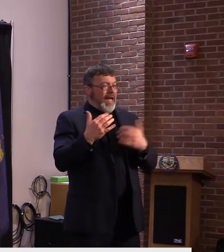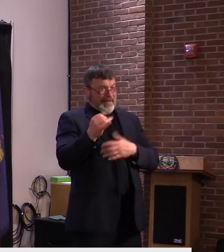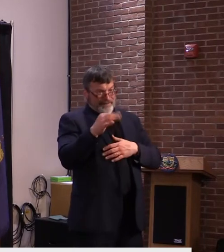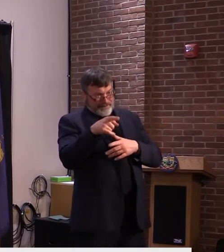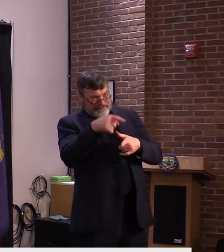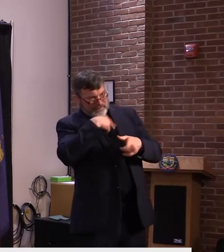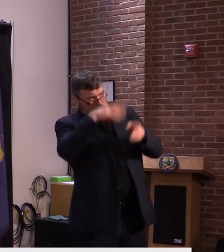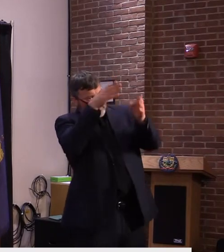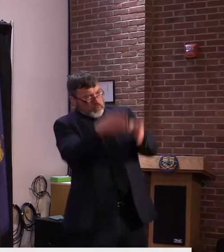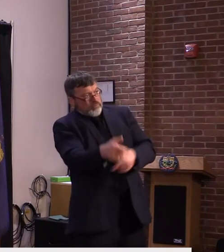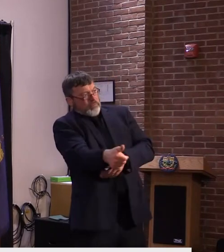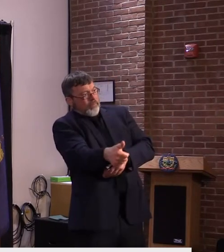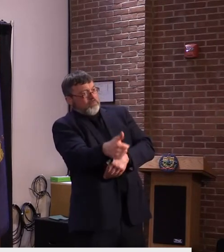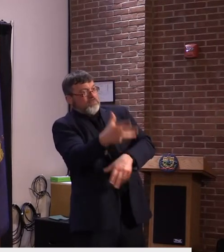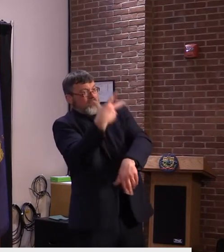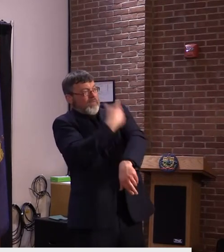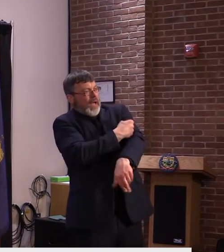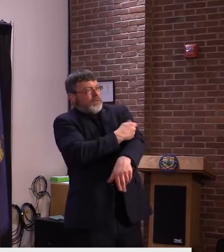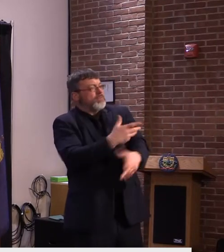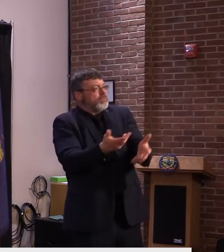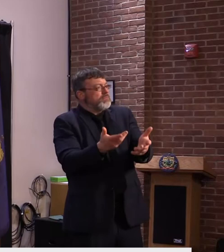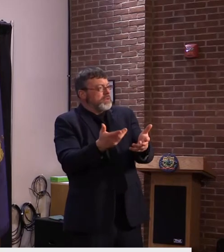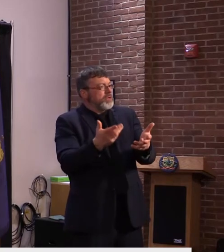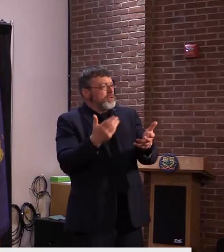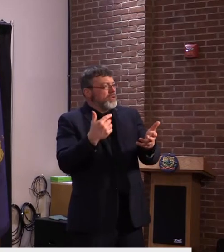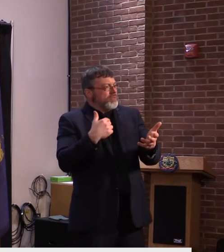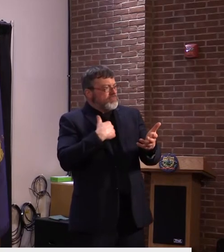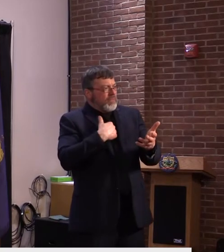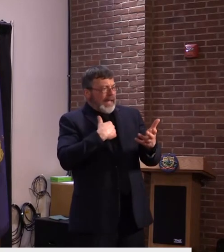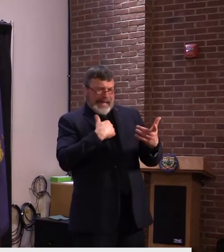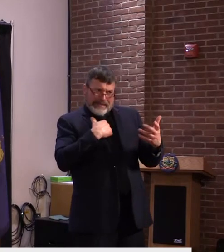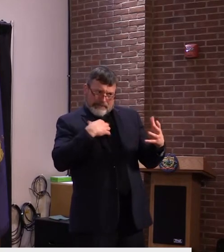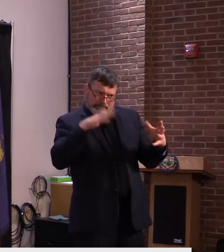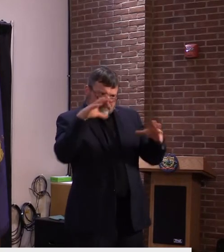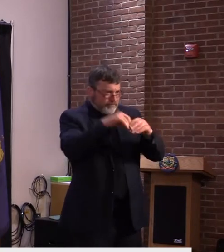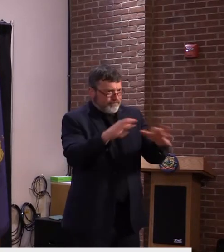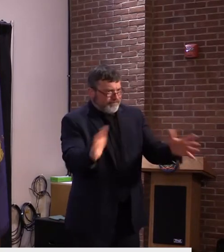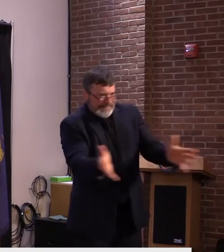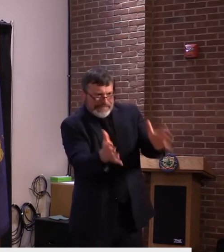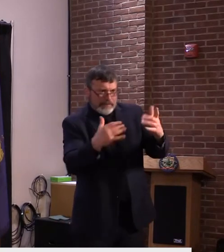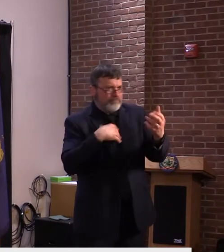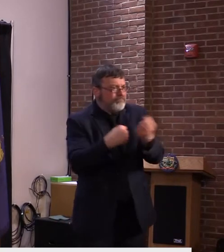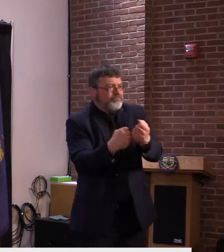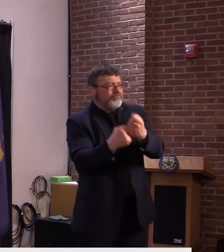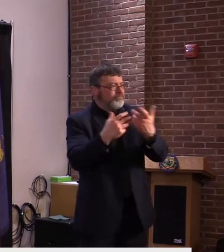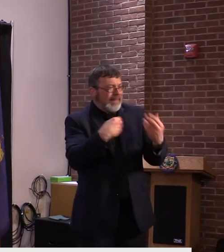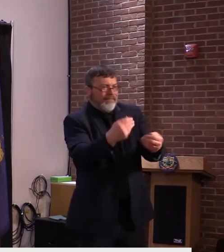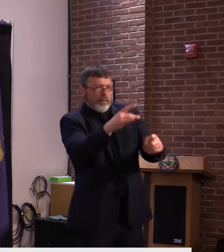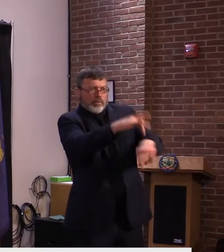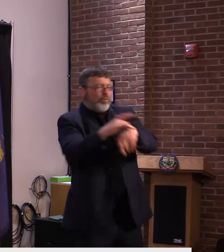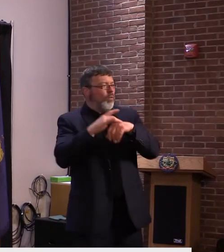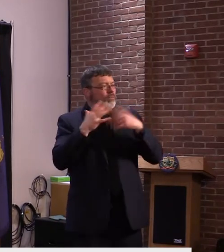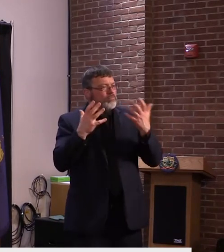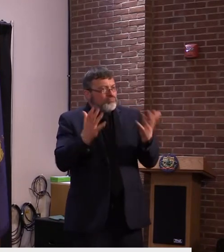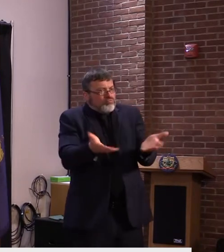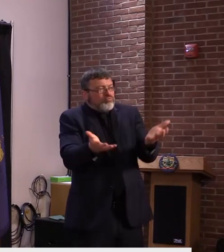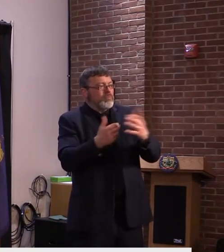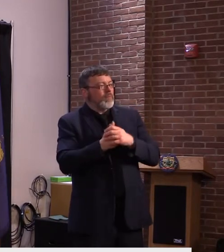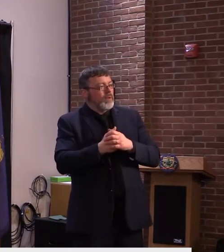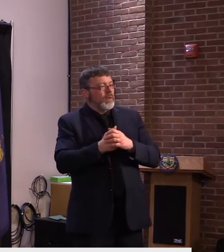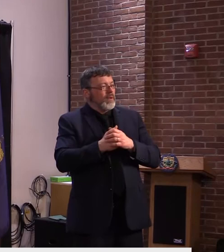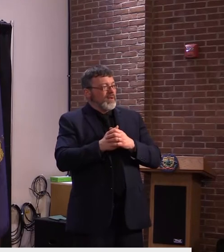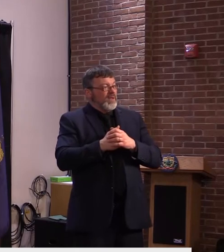vaccinated. We have remained involved for the entire pandemic and are just as involved now